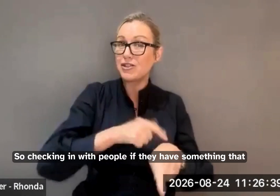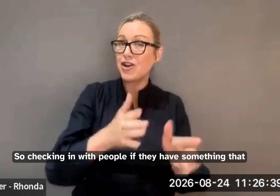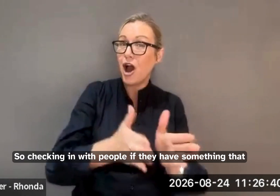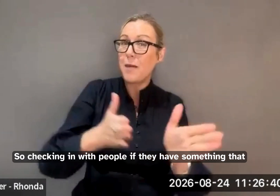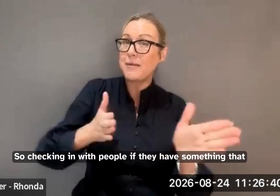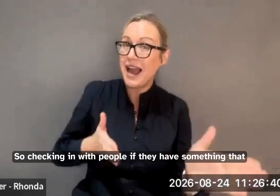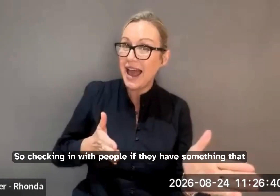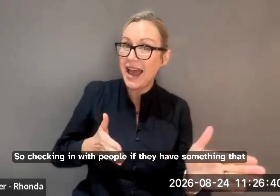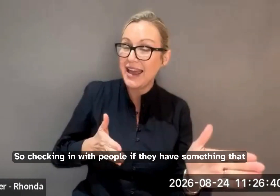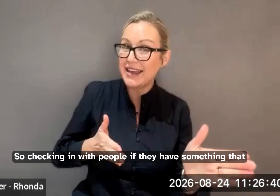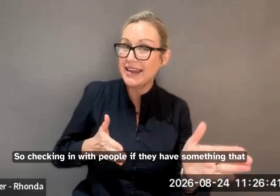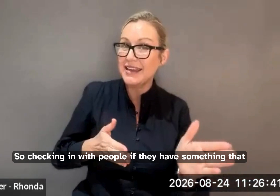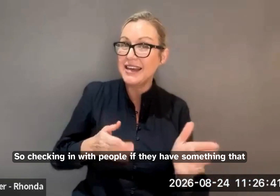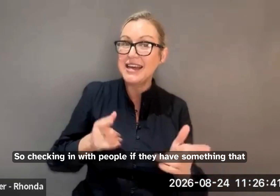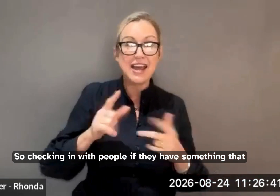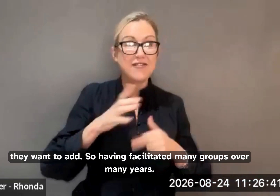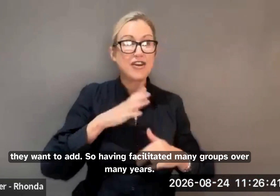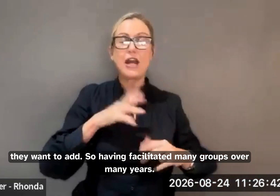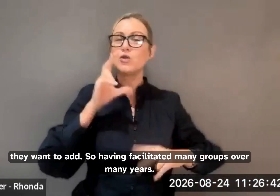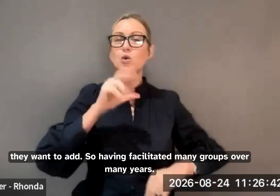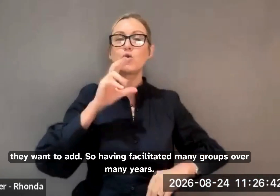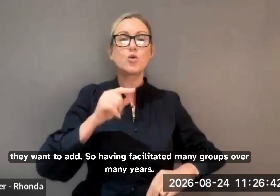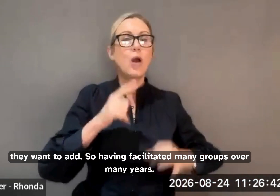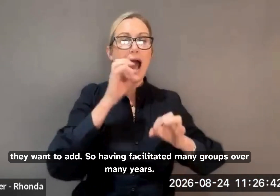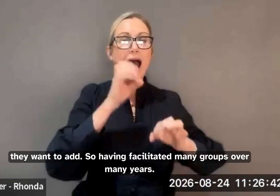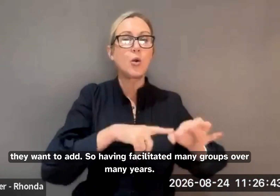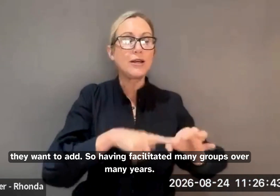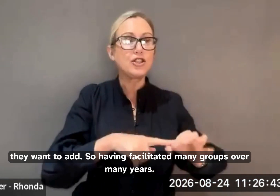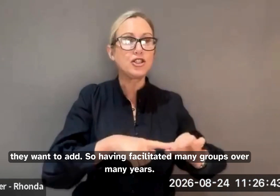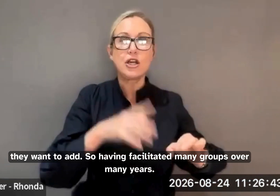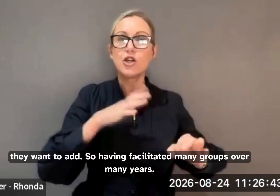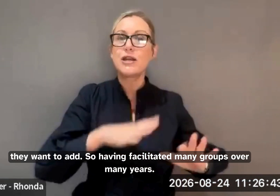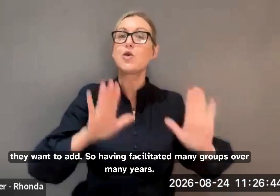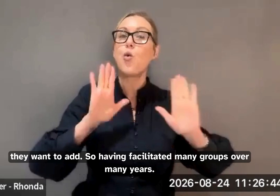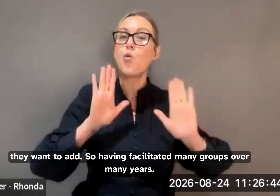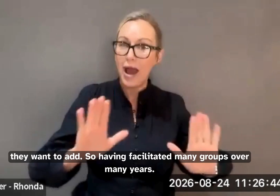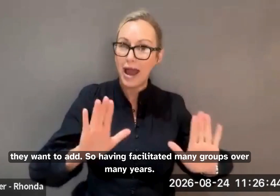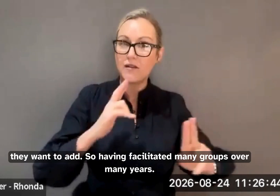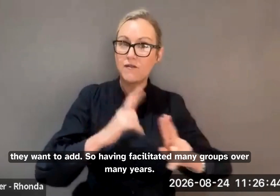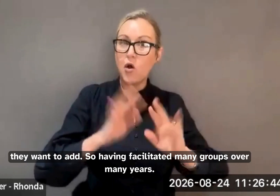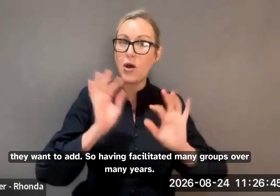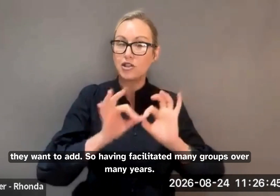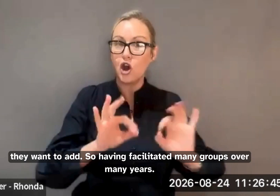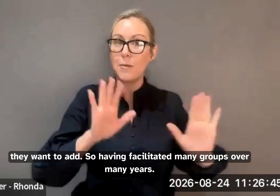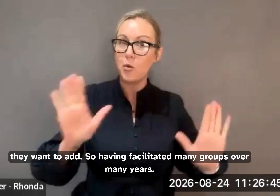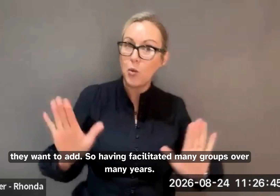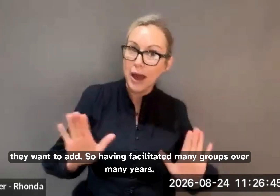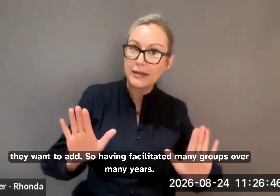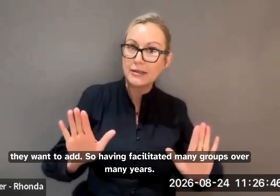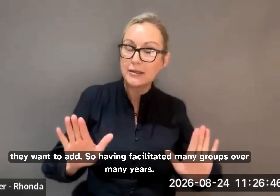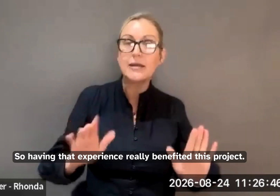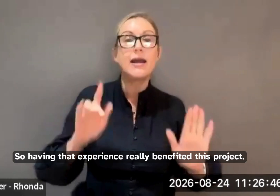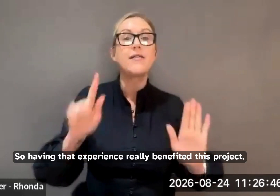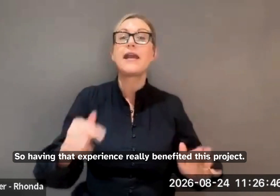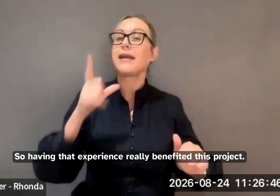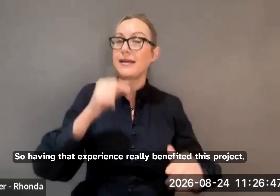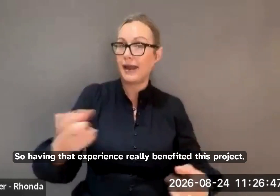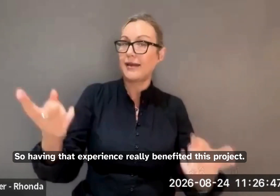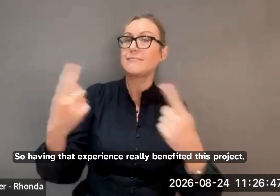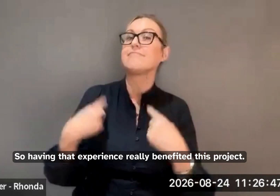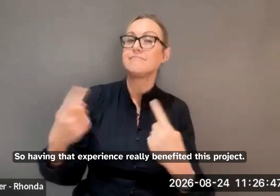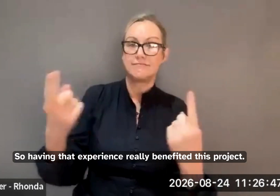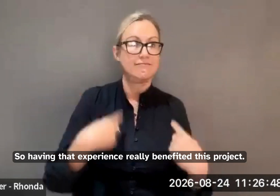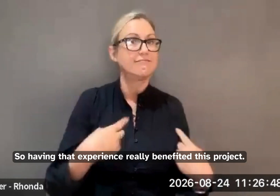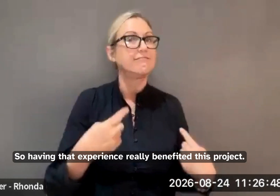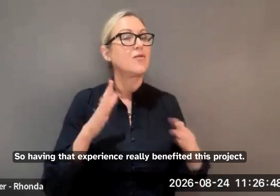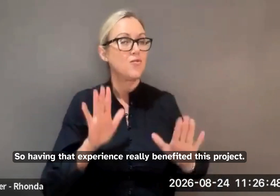in with people if they have something that they want to add. So I've facilitated many groups over many years, so